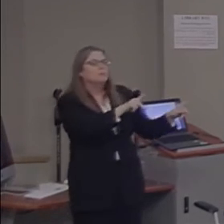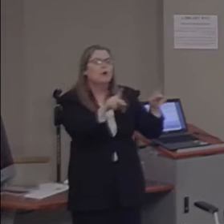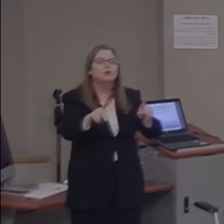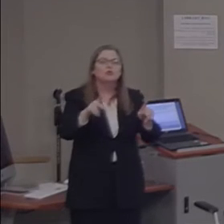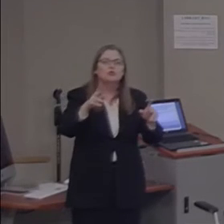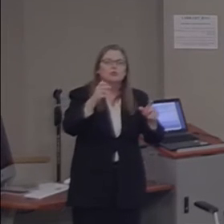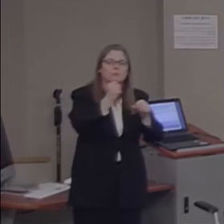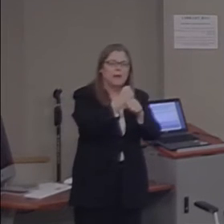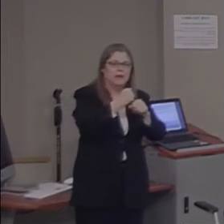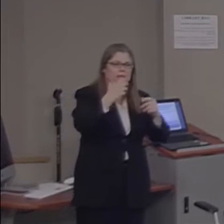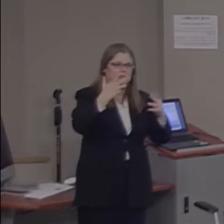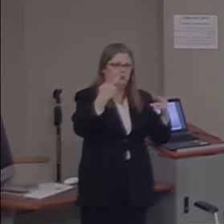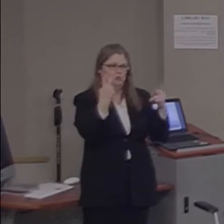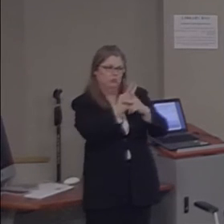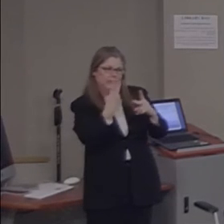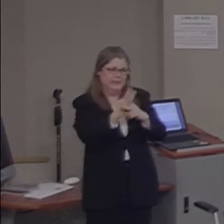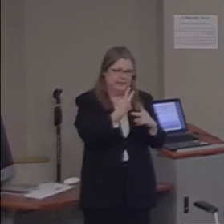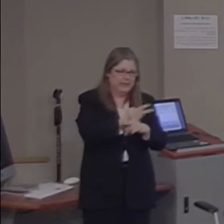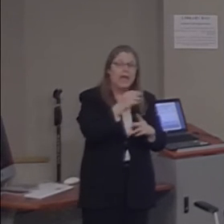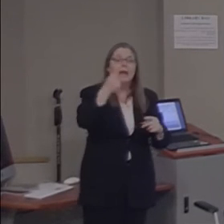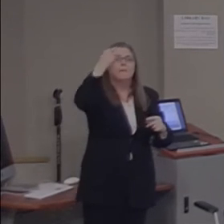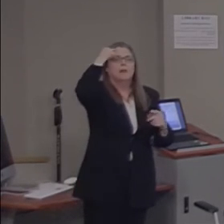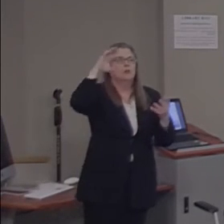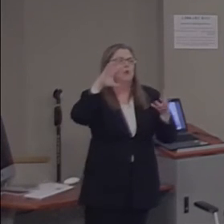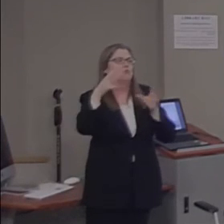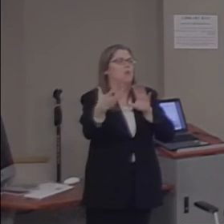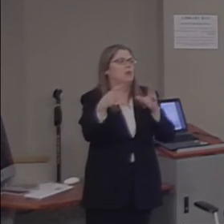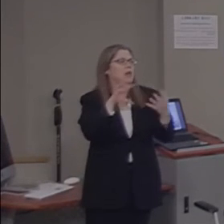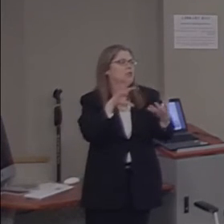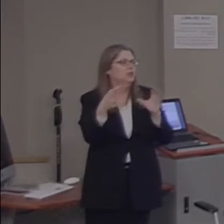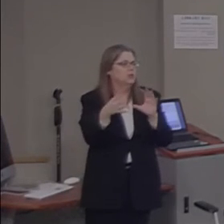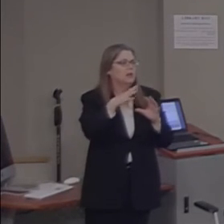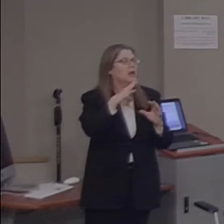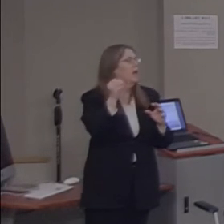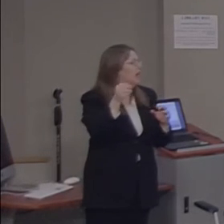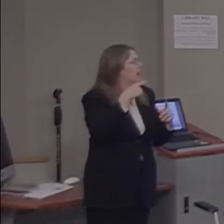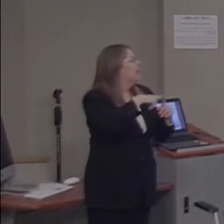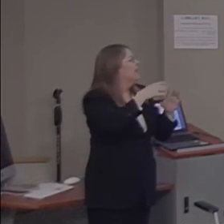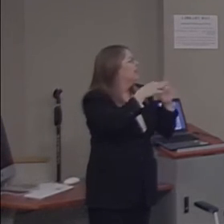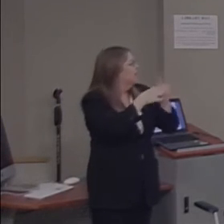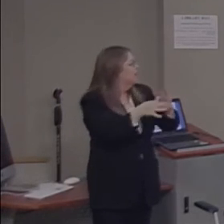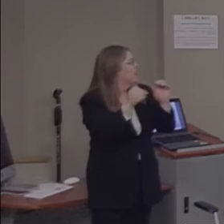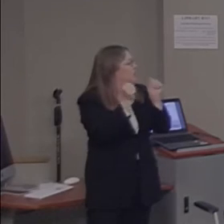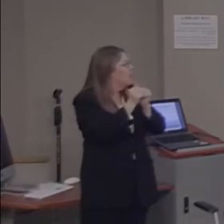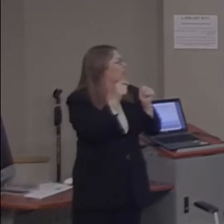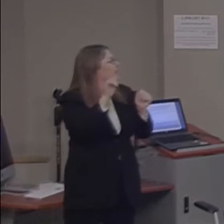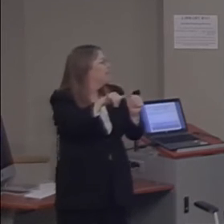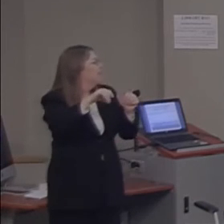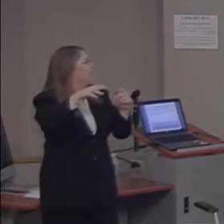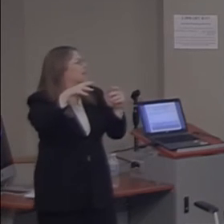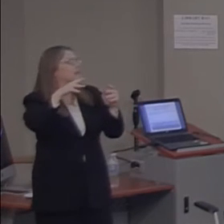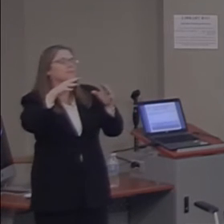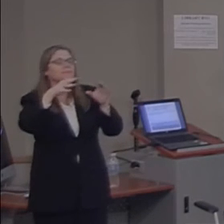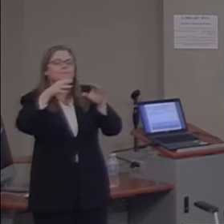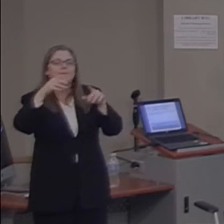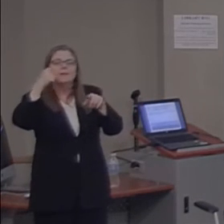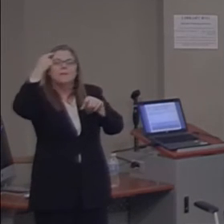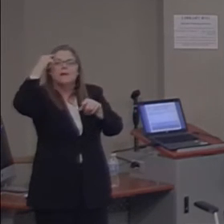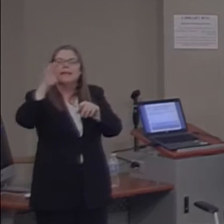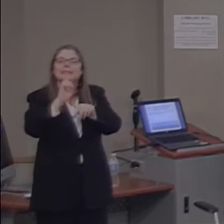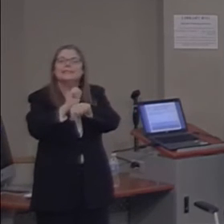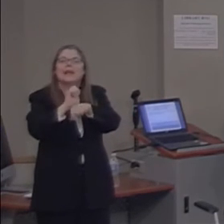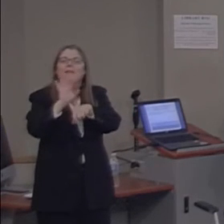friend mental rotation. And inhibition, which is executive function, which is something non-spatial, but we kind of know that